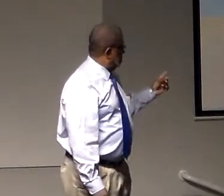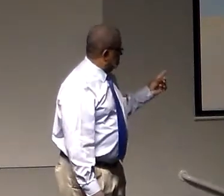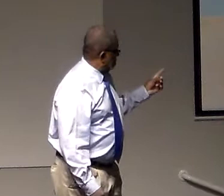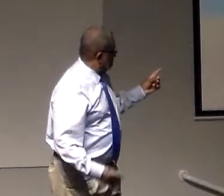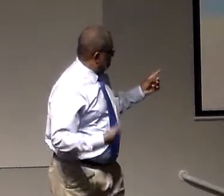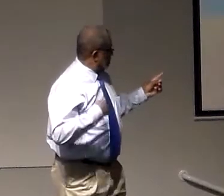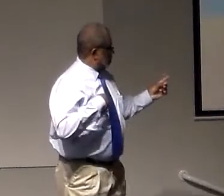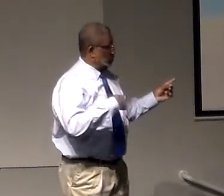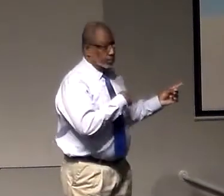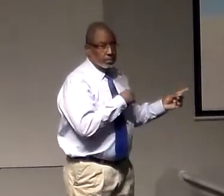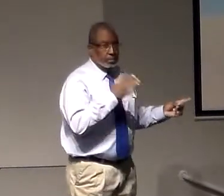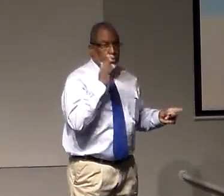As you can see right there,